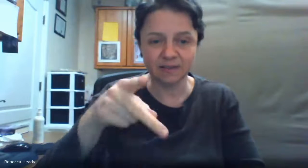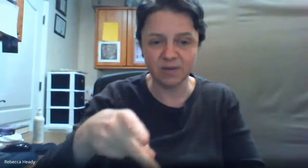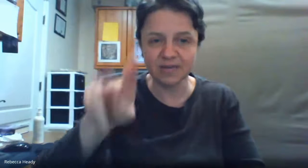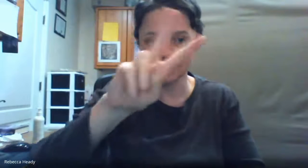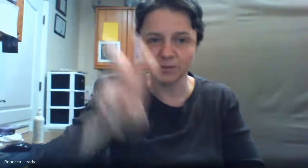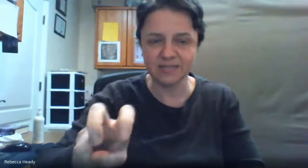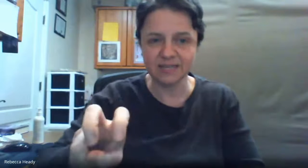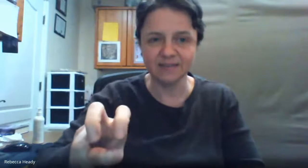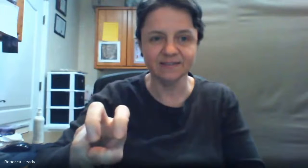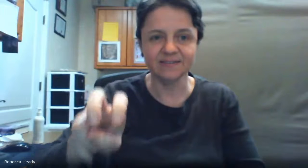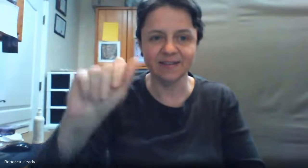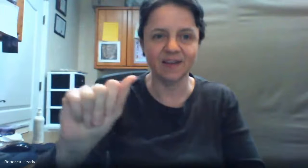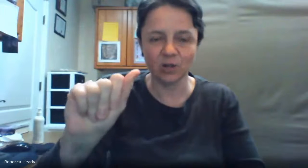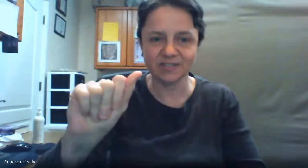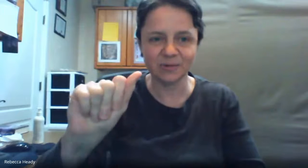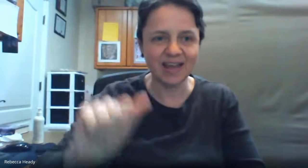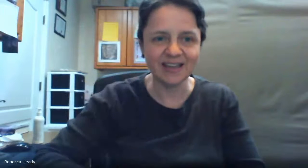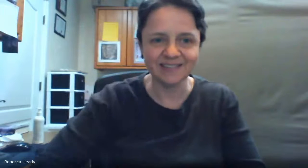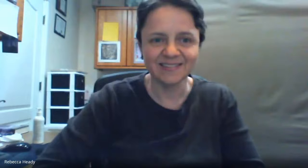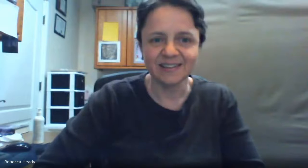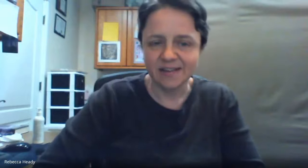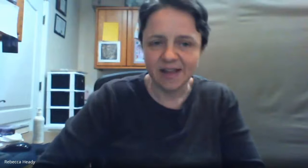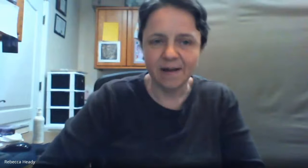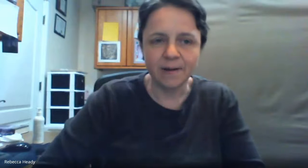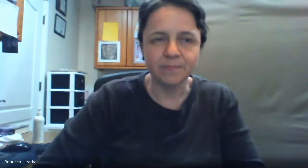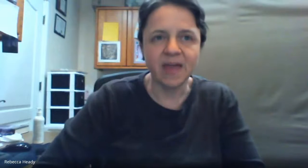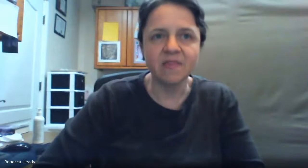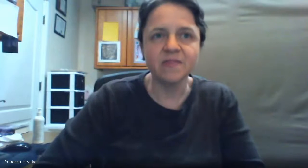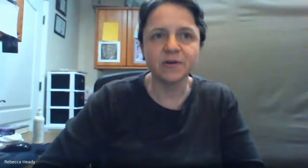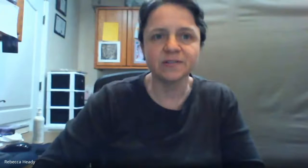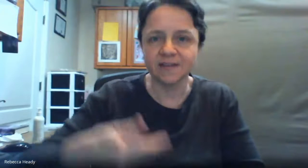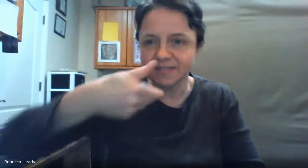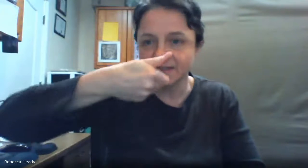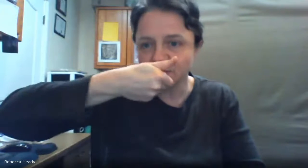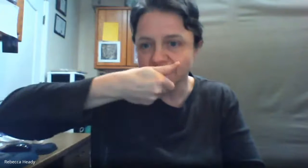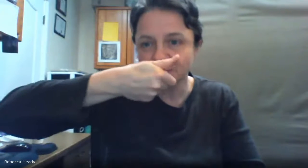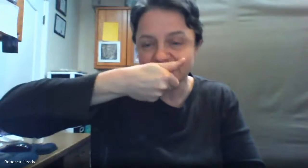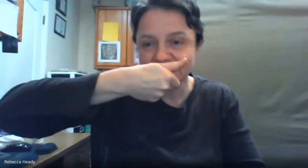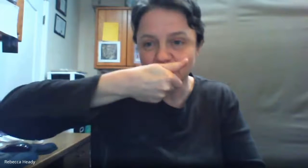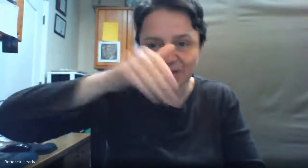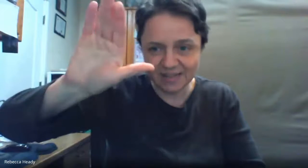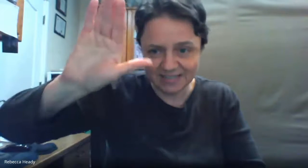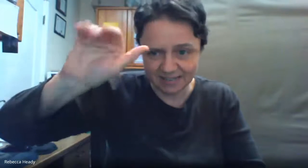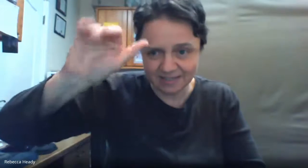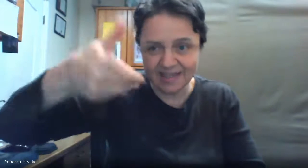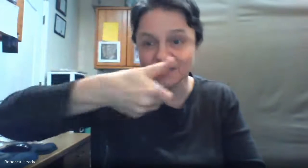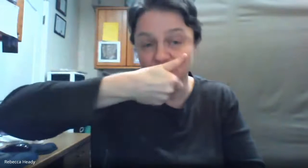like P-double-Z, and then close it to an A. And then I've seen this one, pizza, where you're like taking the slice and